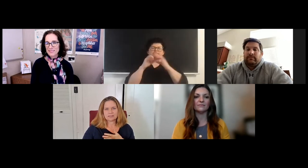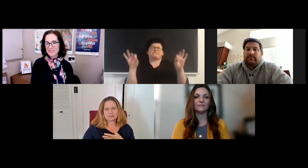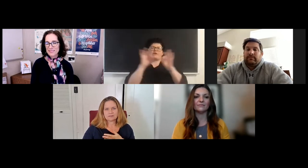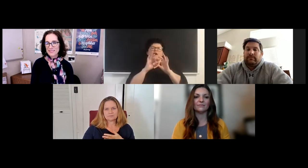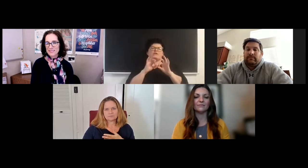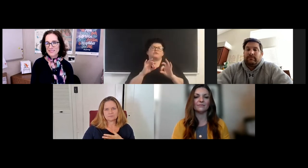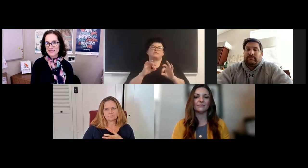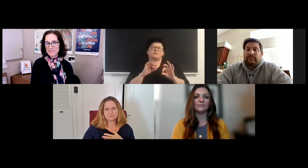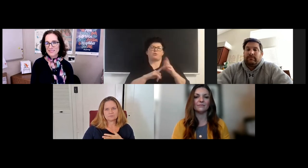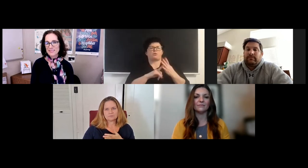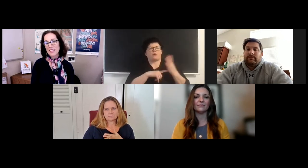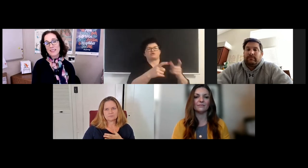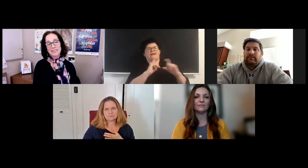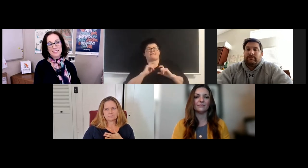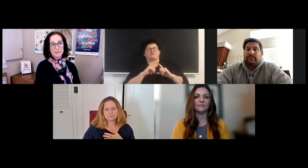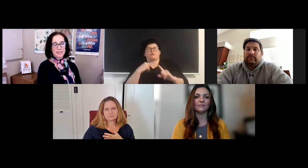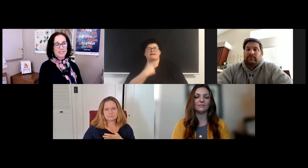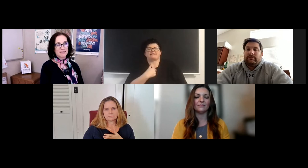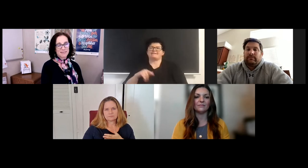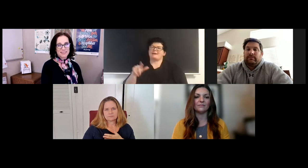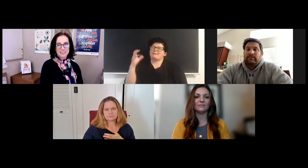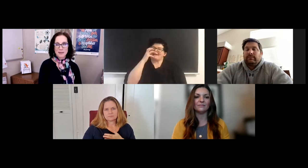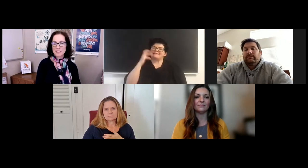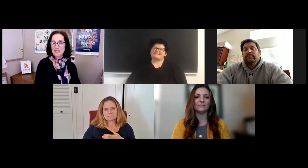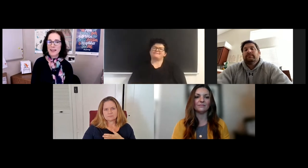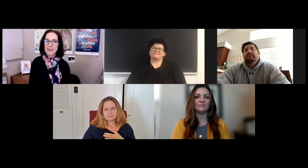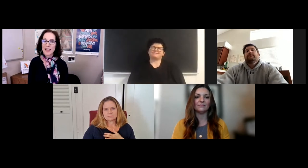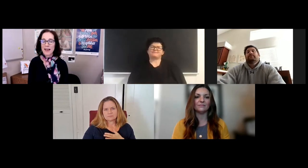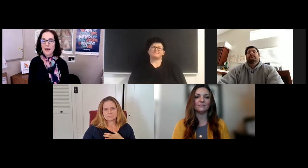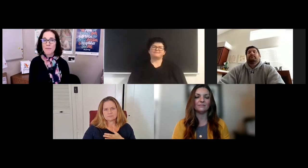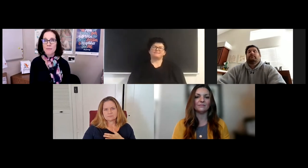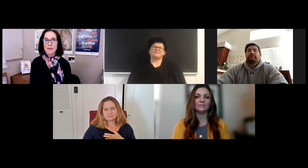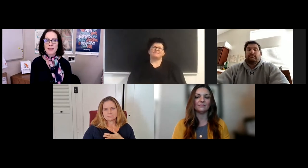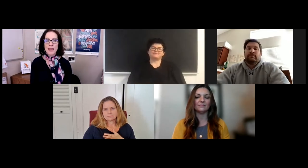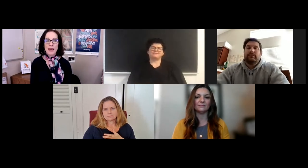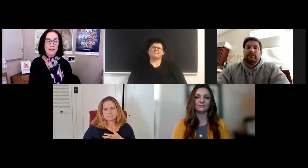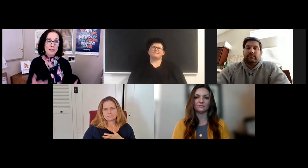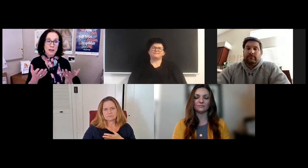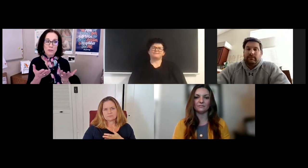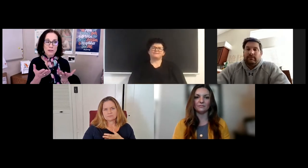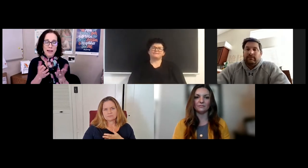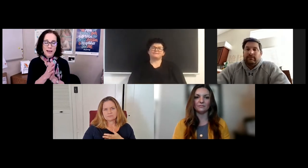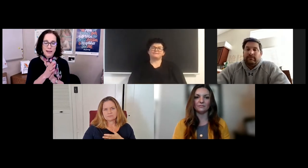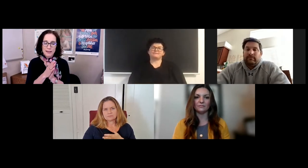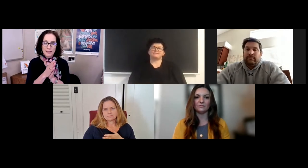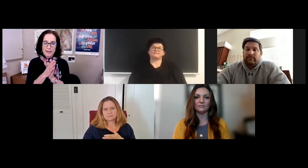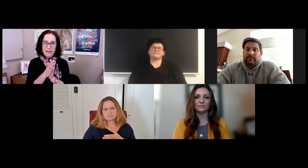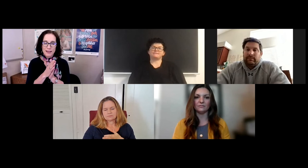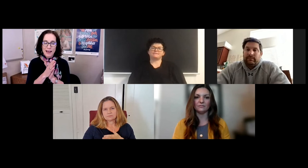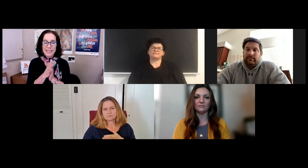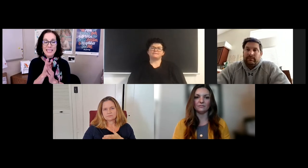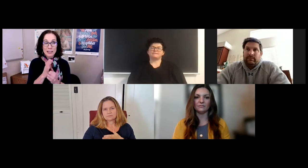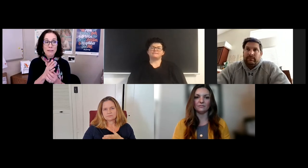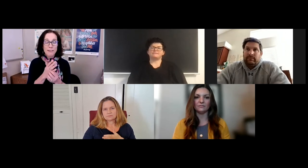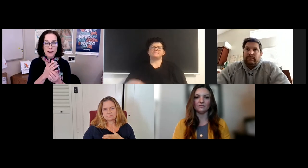us. Yeah, that's amazing. That's amazing. Yeah. And, you know,